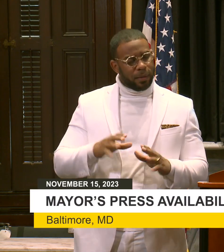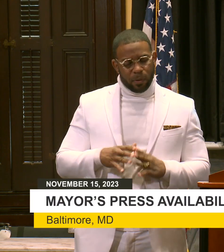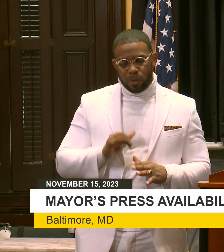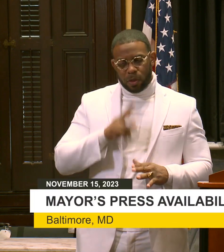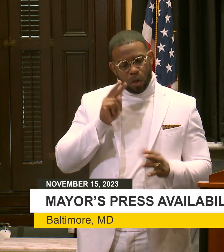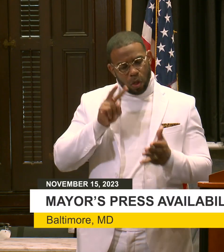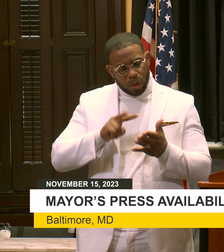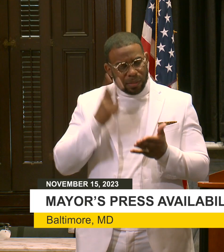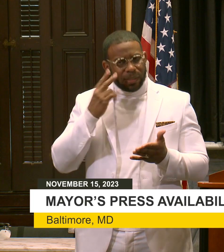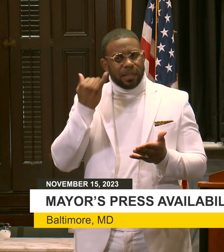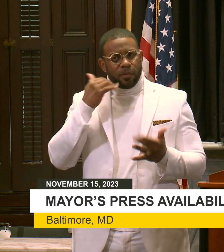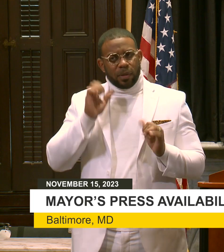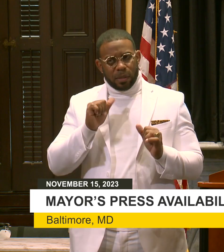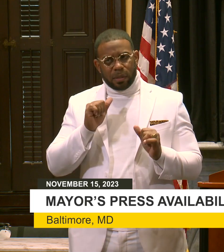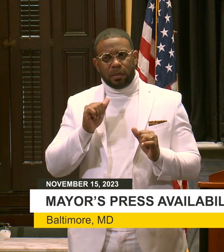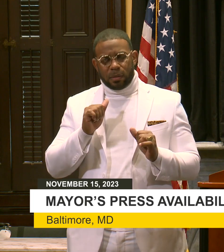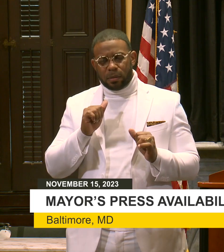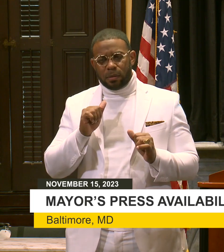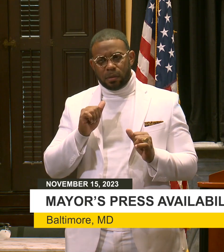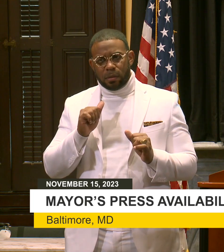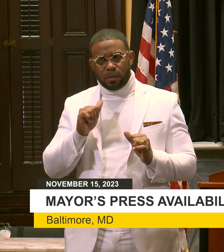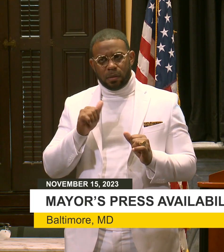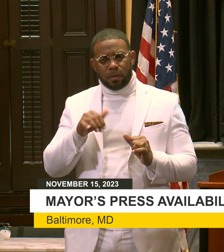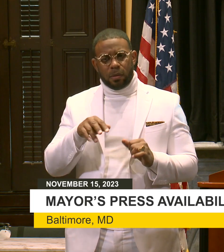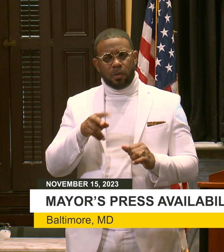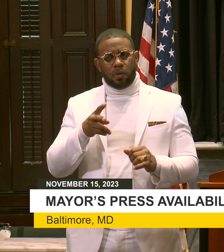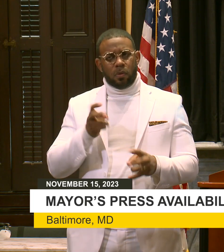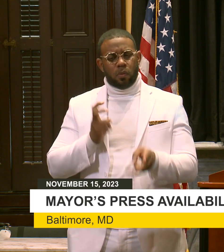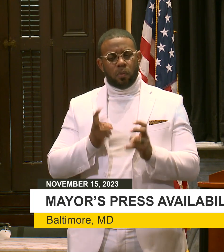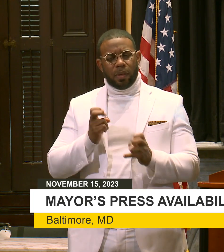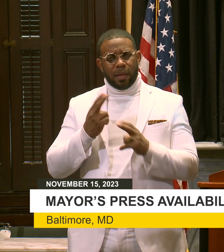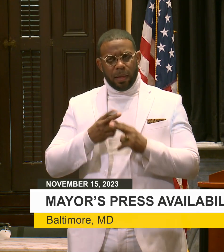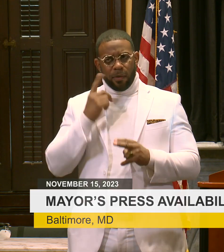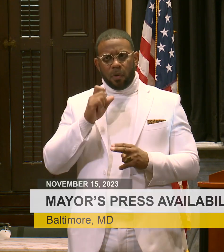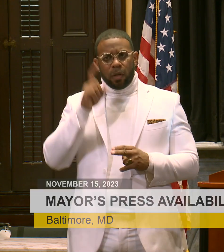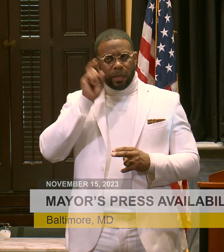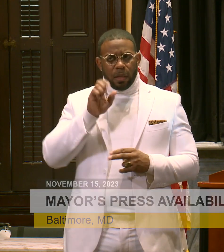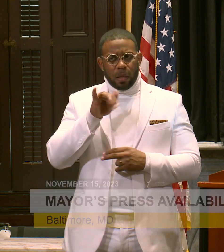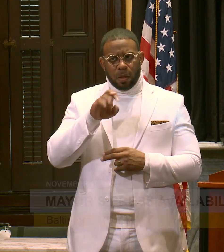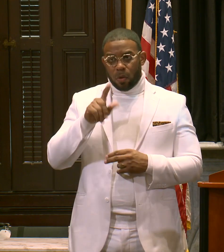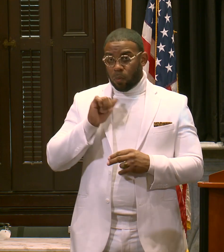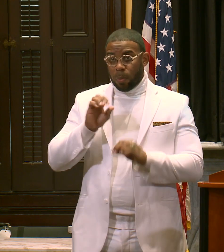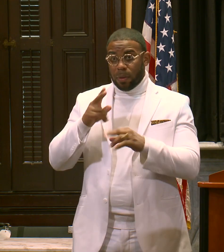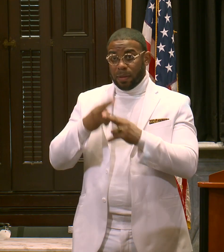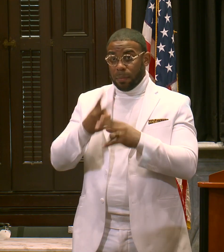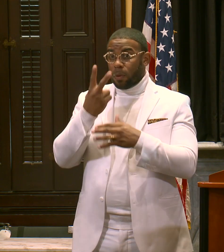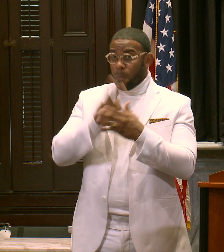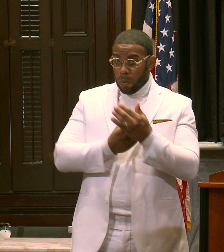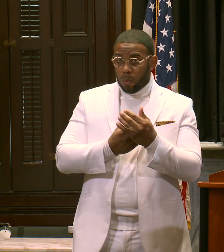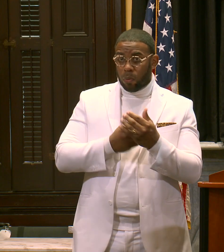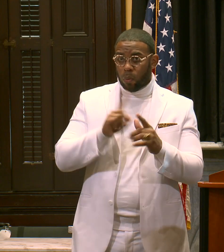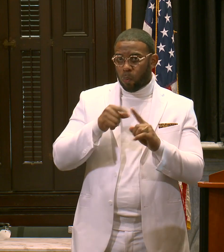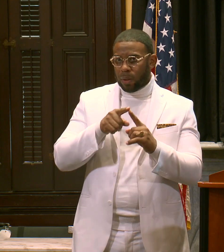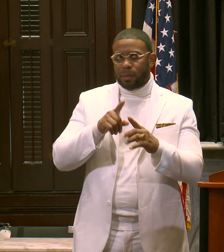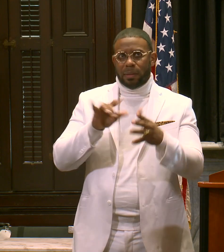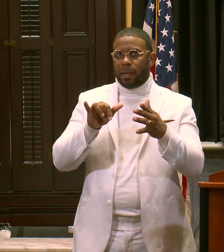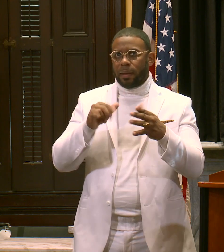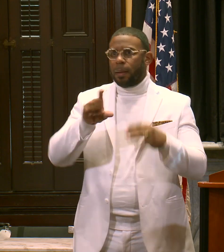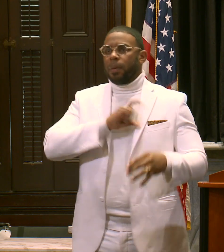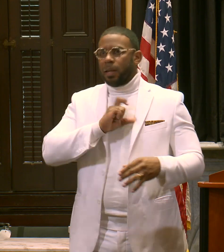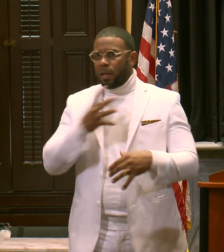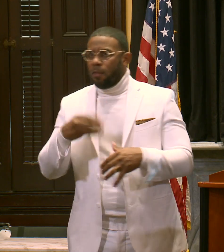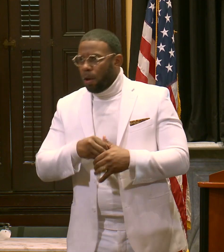we should look to see if we can redact names for the sexual assault ones. We do put the names of both when it's like when the